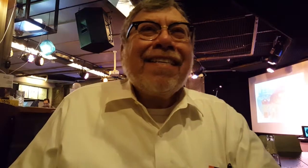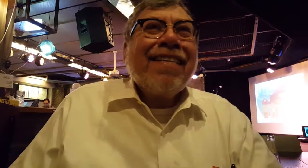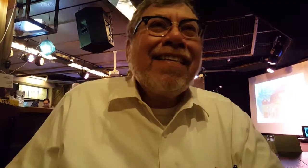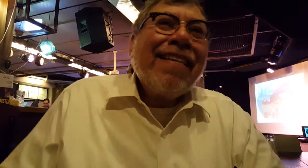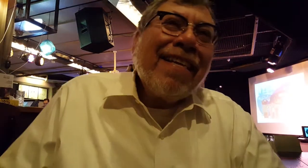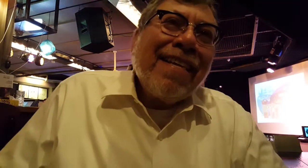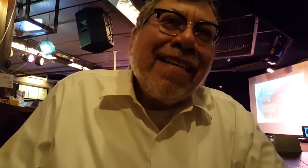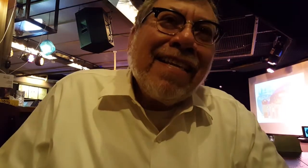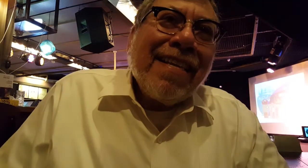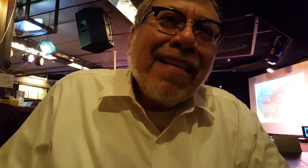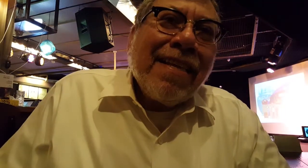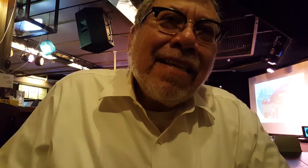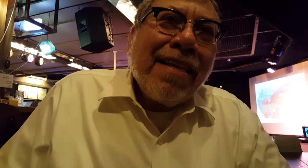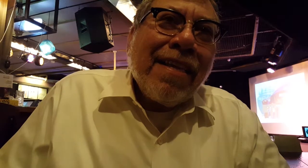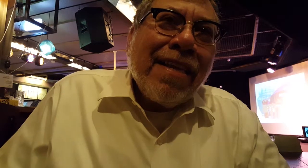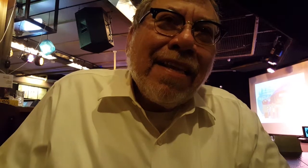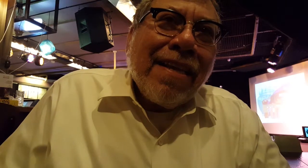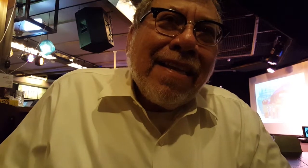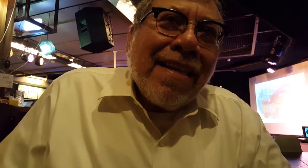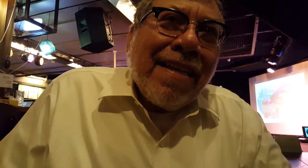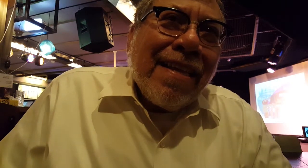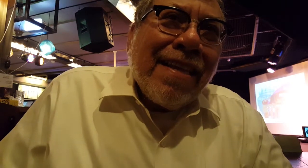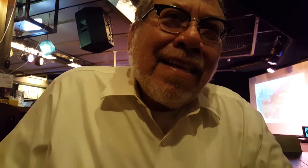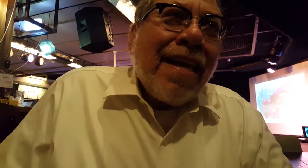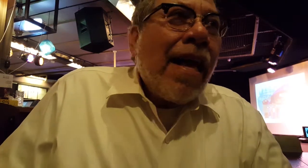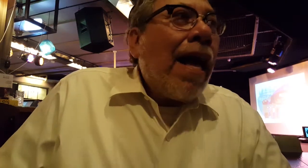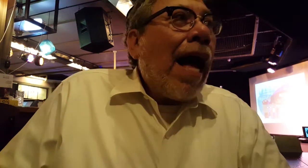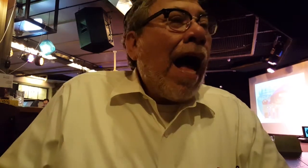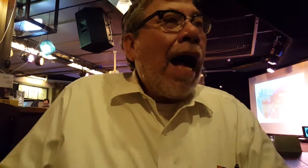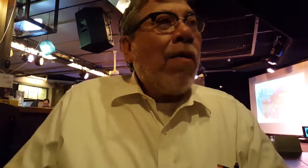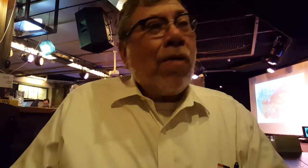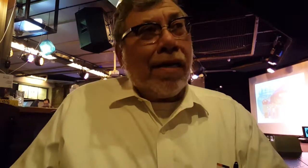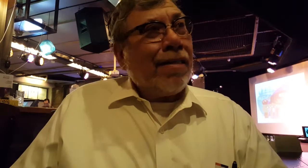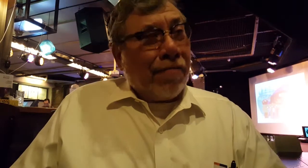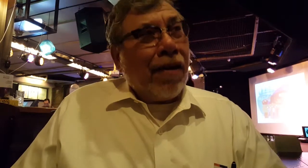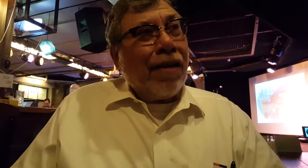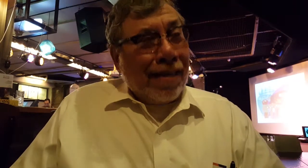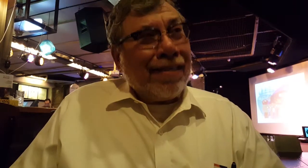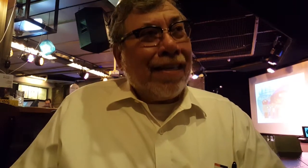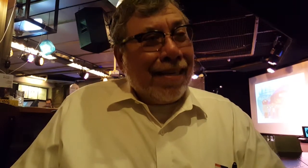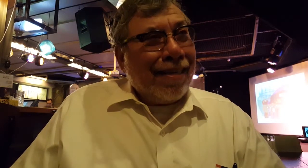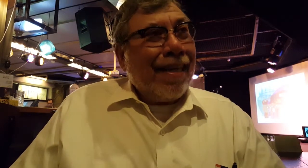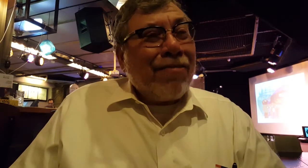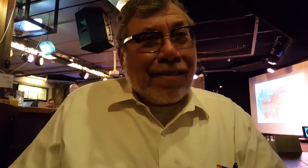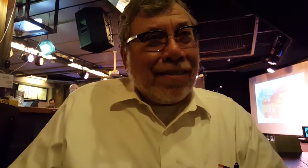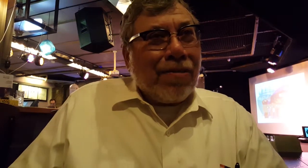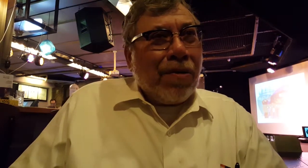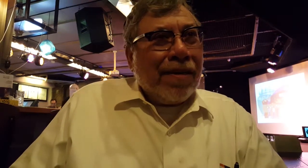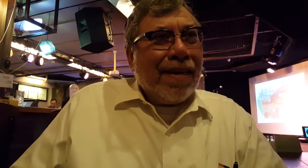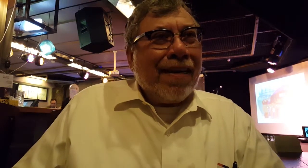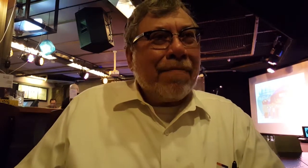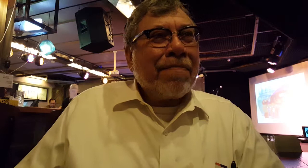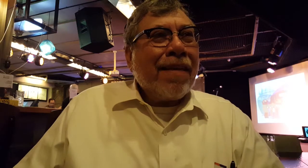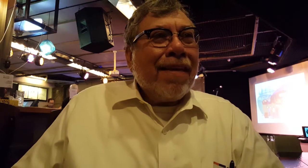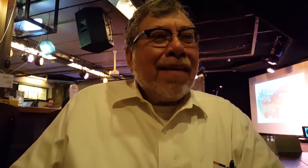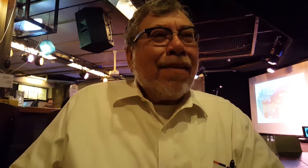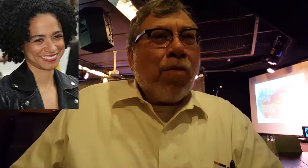And how did you personally get involved in this thing? It's an interesting story.